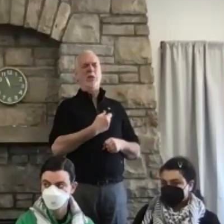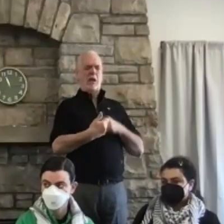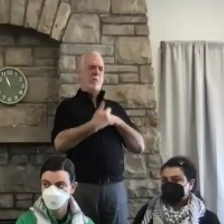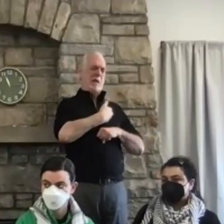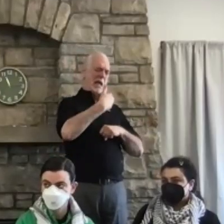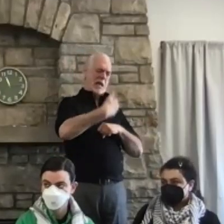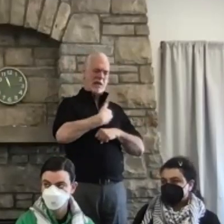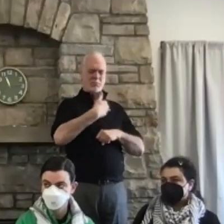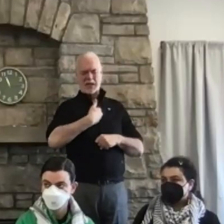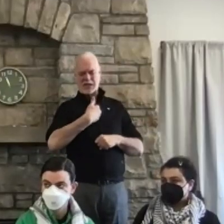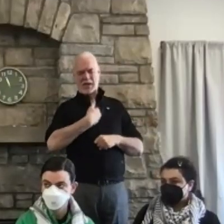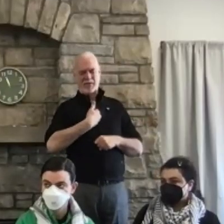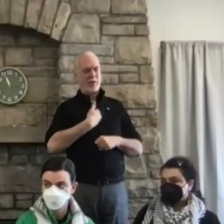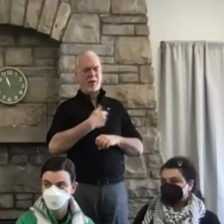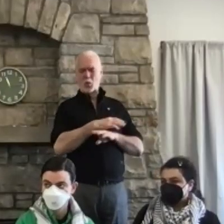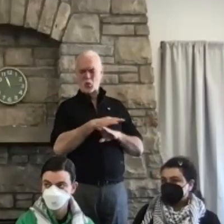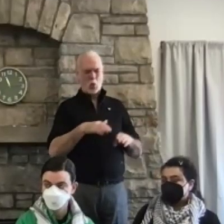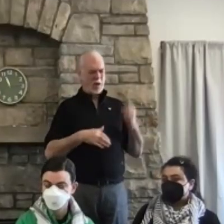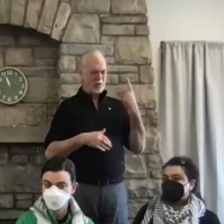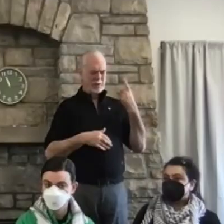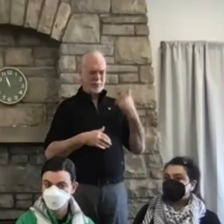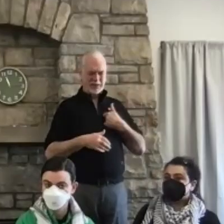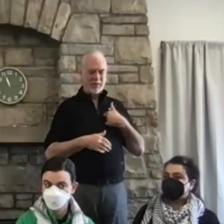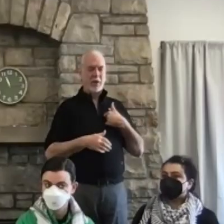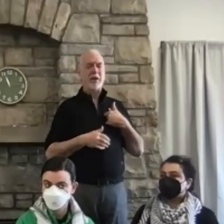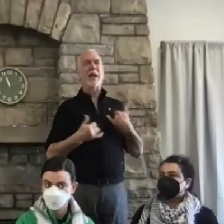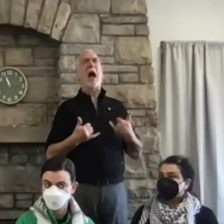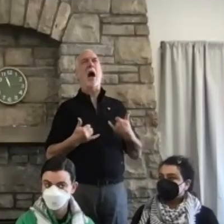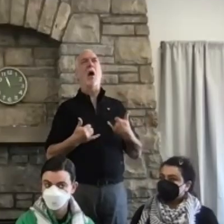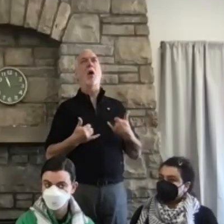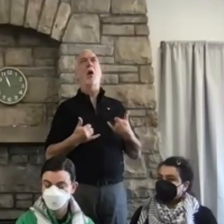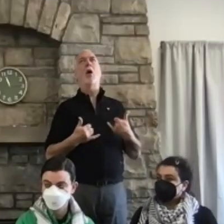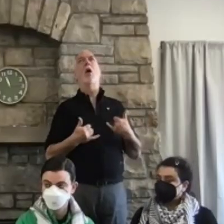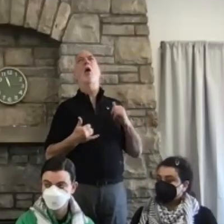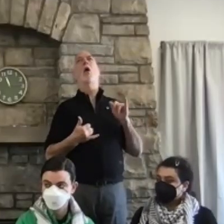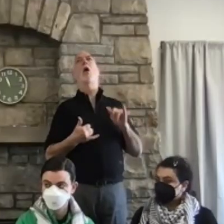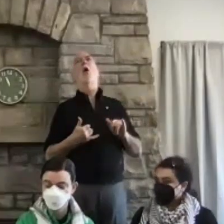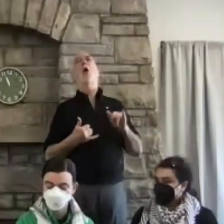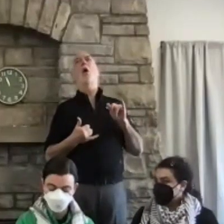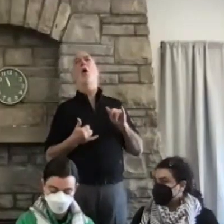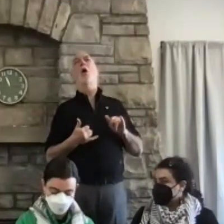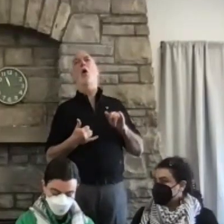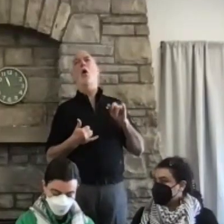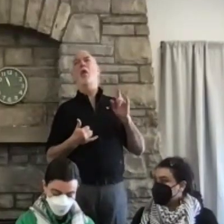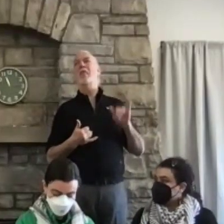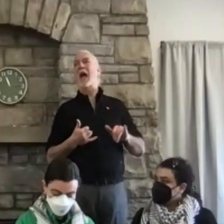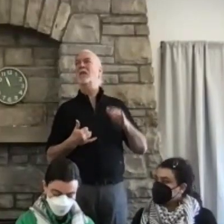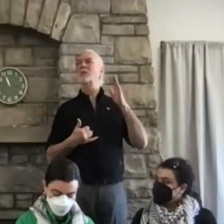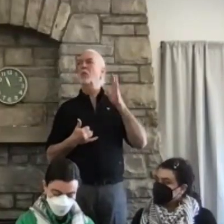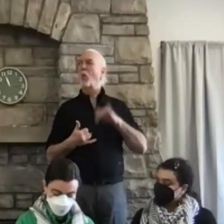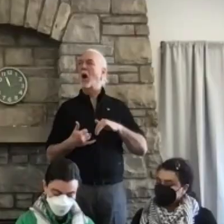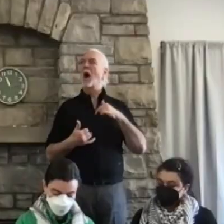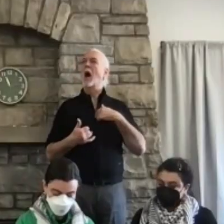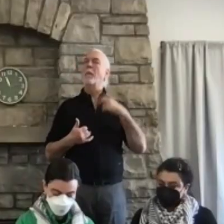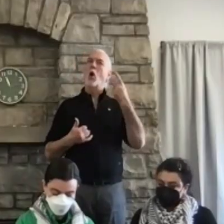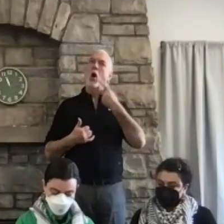myself. So now I understand, oh, that's why I was always passed up for jobs, or that's why this, that, whatever.